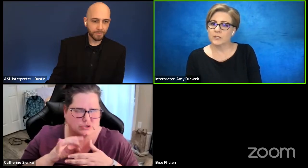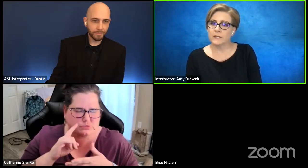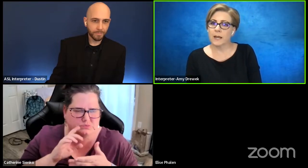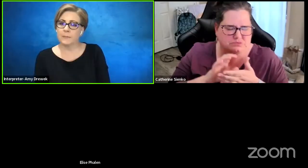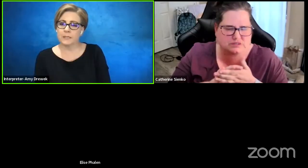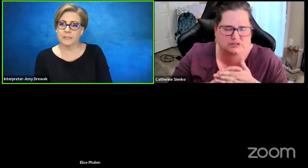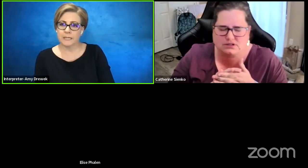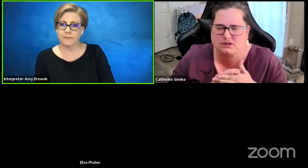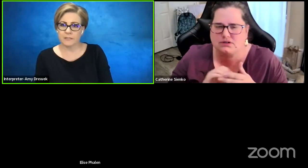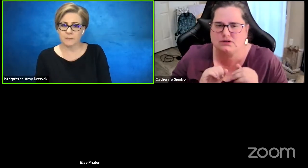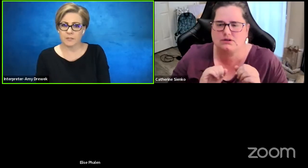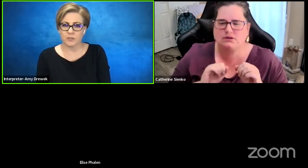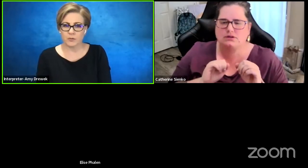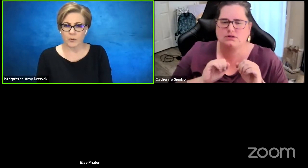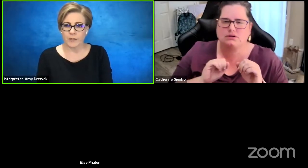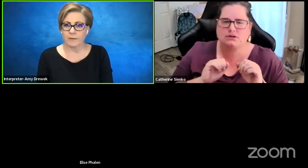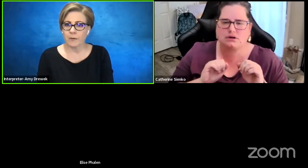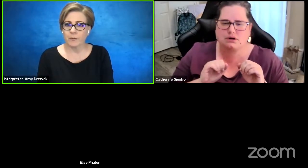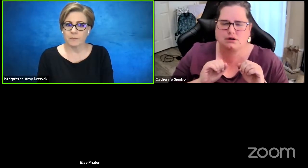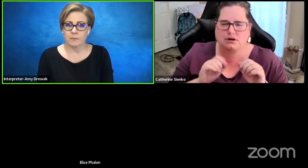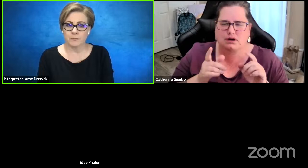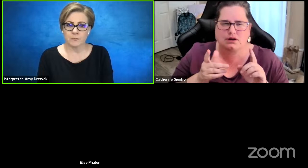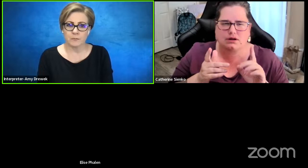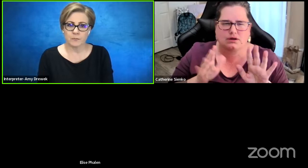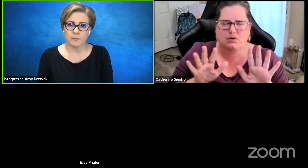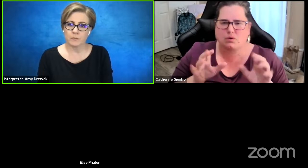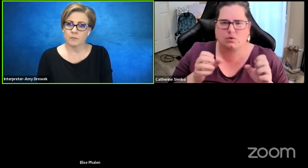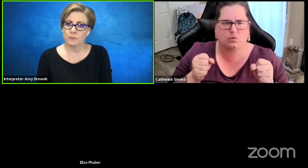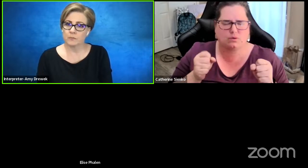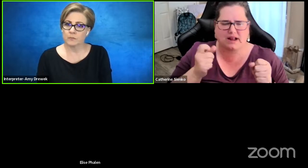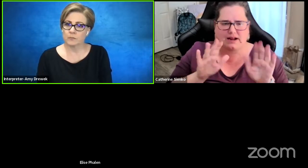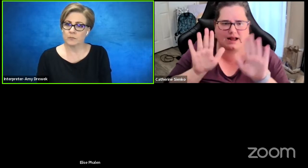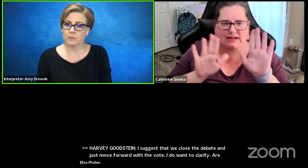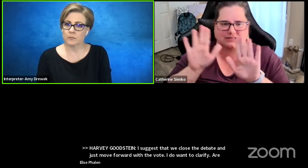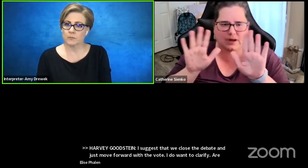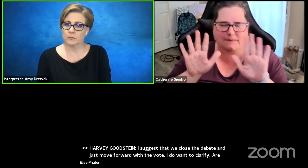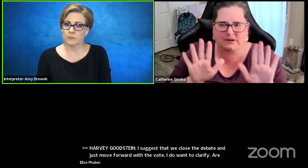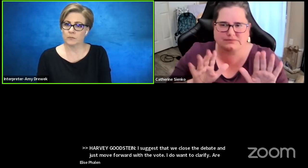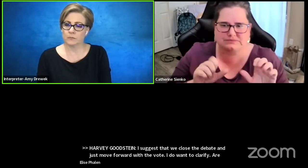Thank you for your question. I believe it's a majority vote.